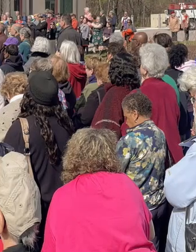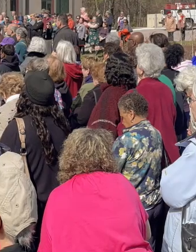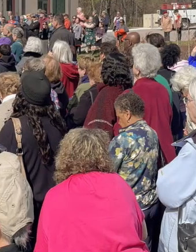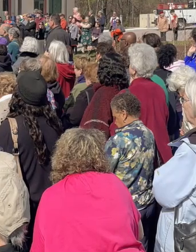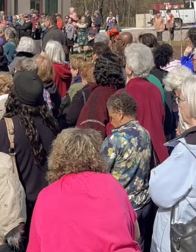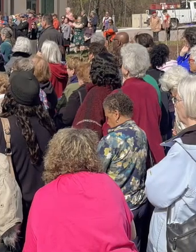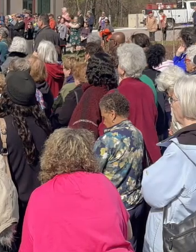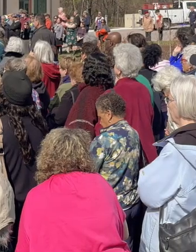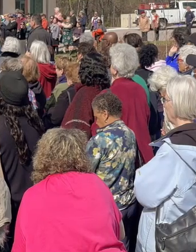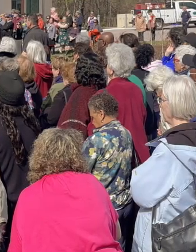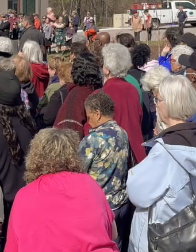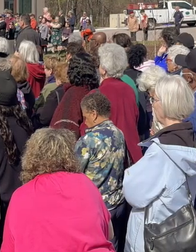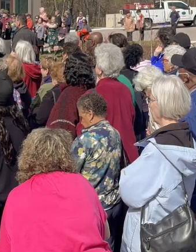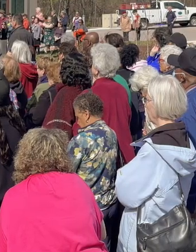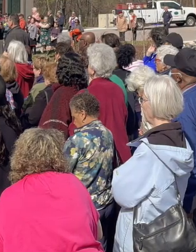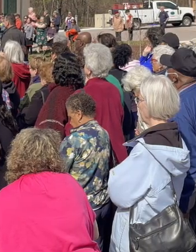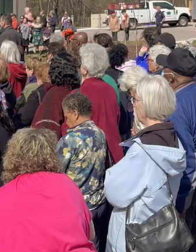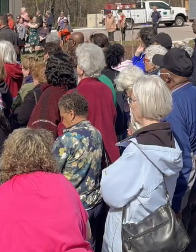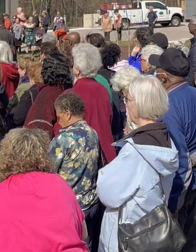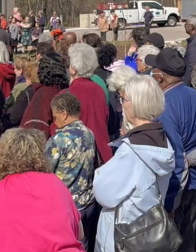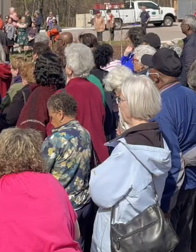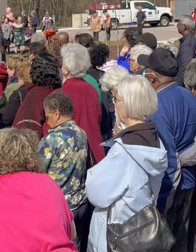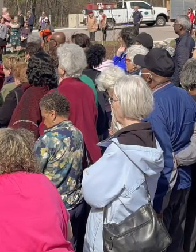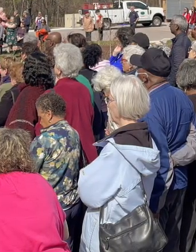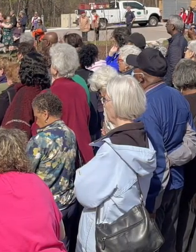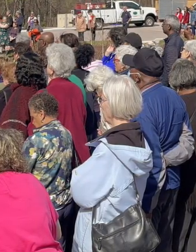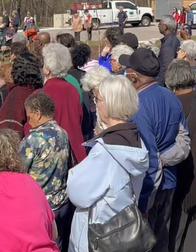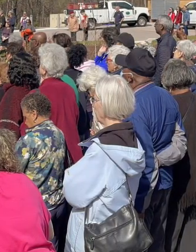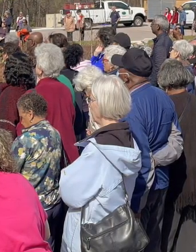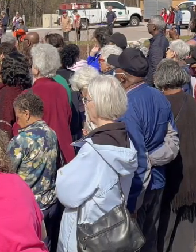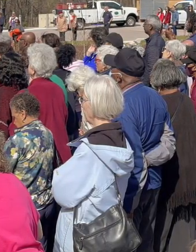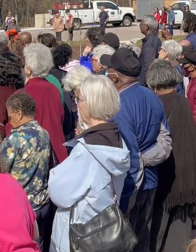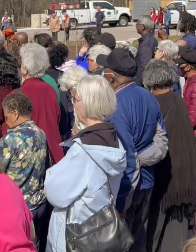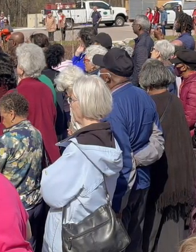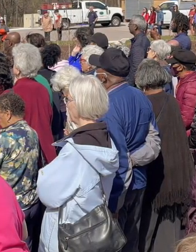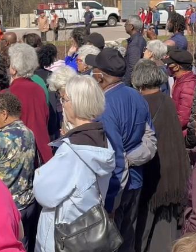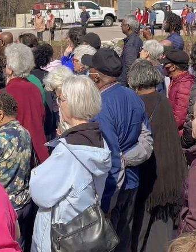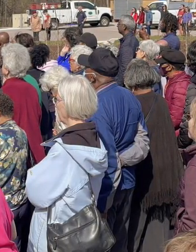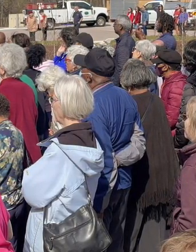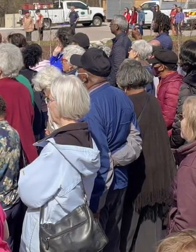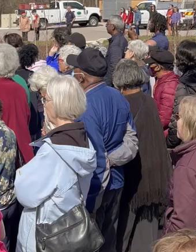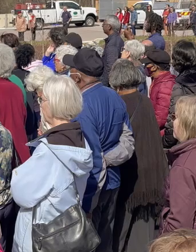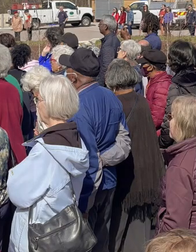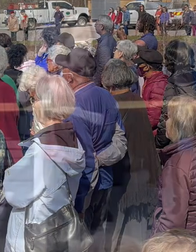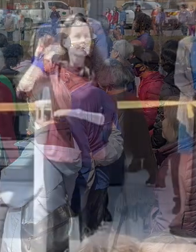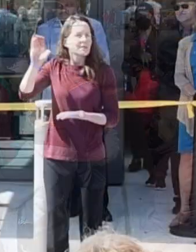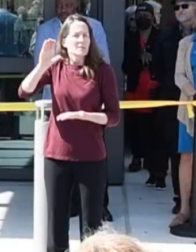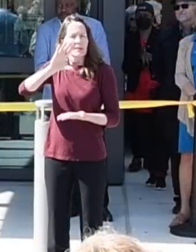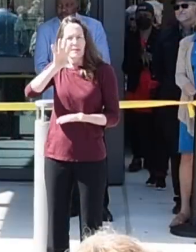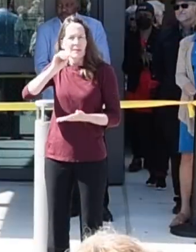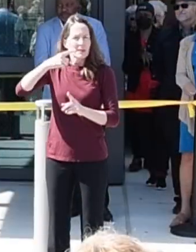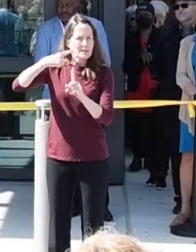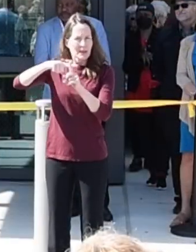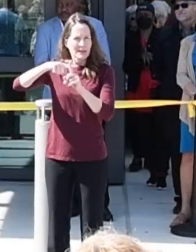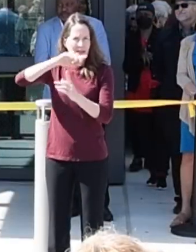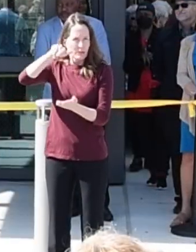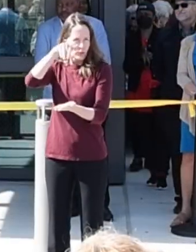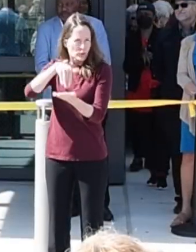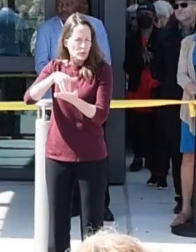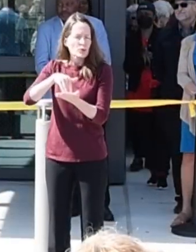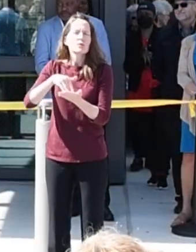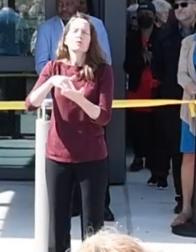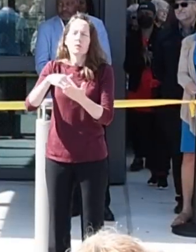I want to thank you for joining us for this wonderful celebration. Our East Columbia 50 Plus Center was built in